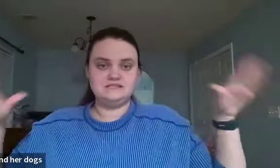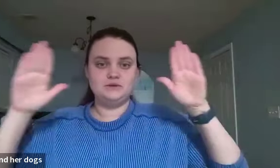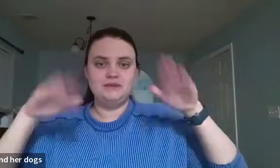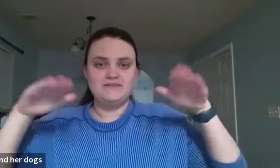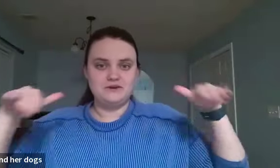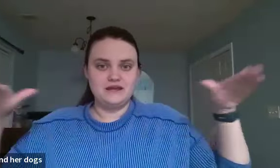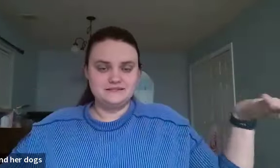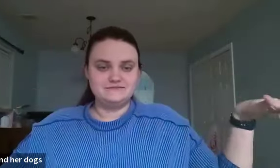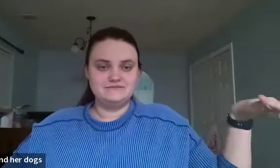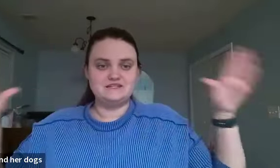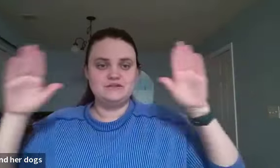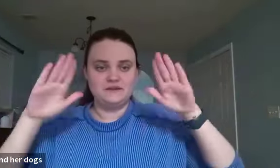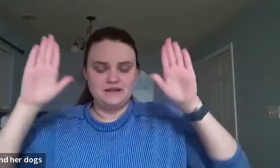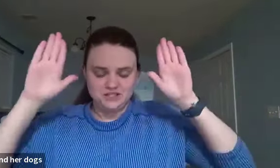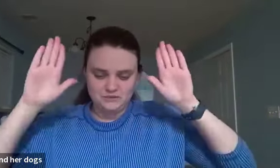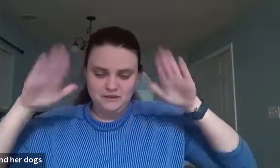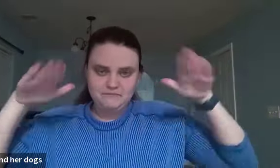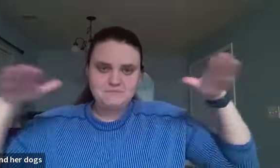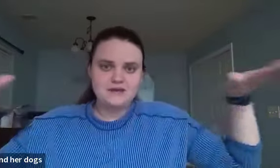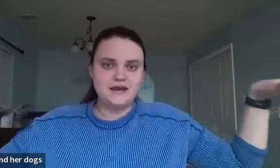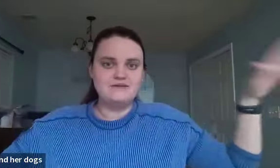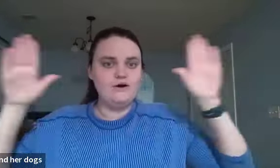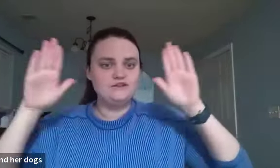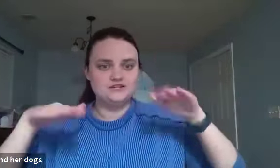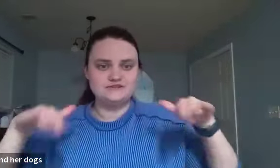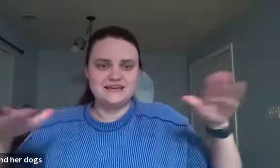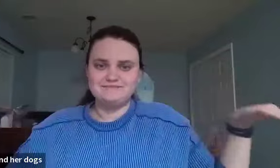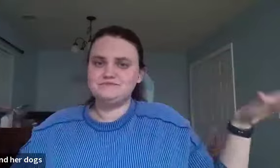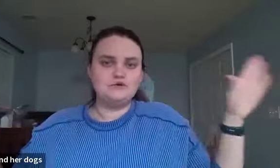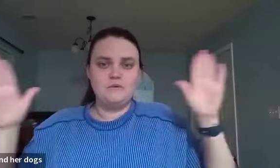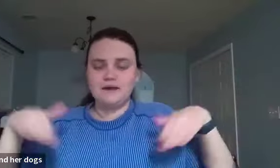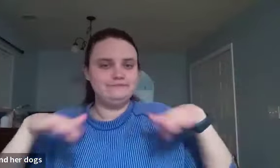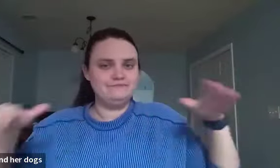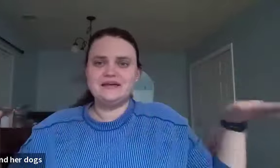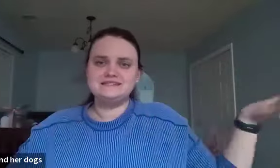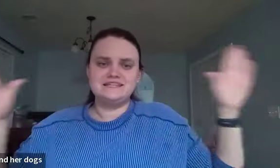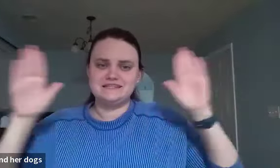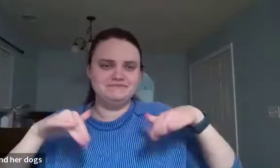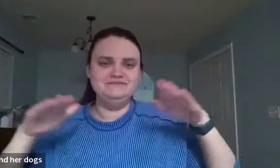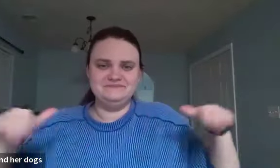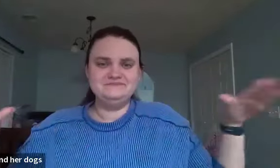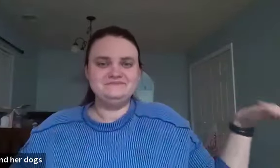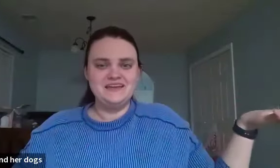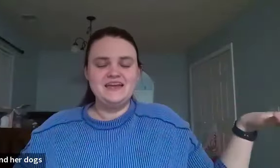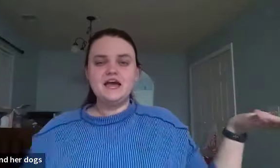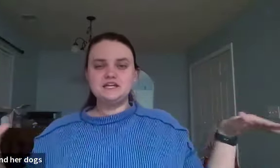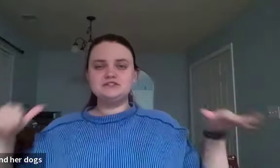It's like you're patting their heads. That's all I think about is just you pat, pat, pat, pat, all the children's head. Don't know why, but that's it. And you